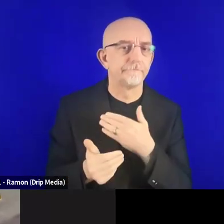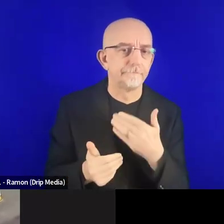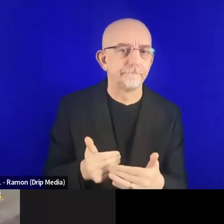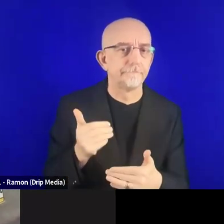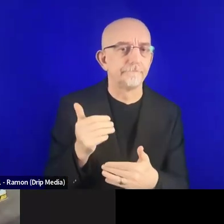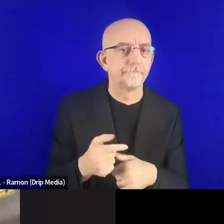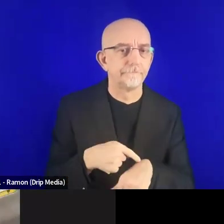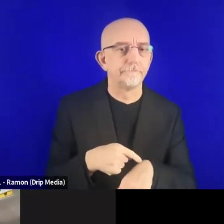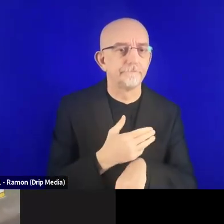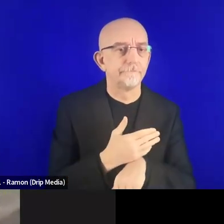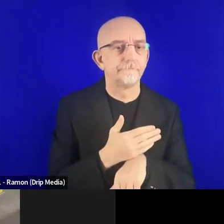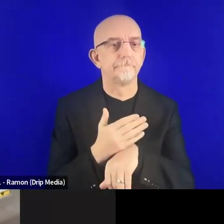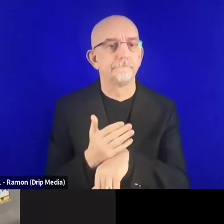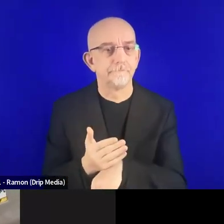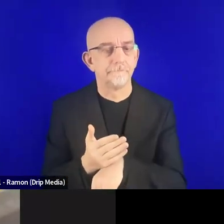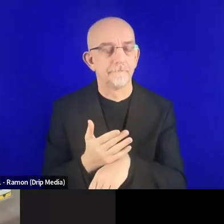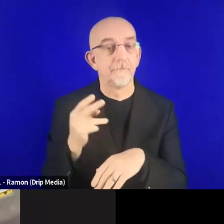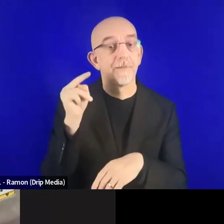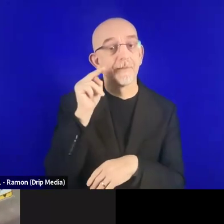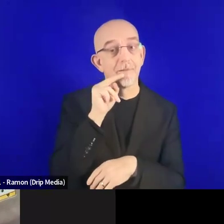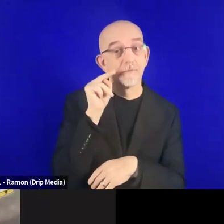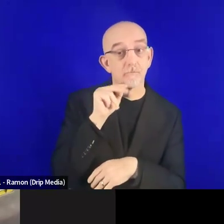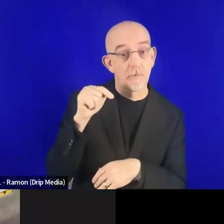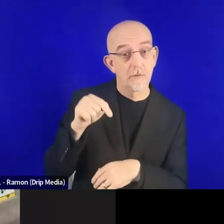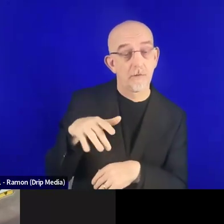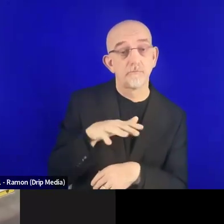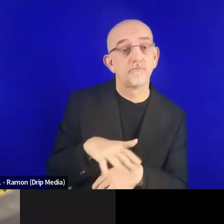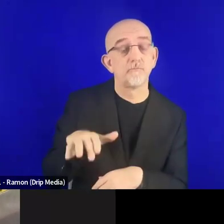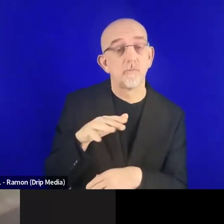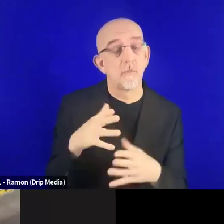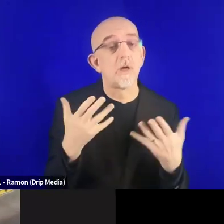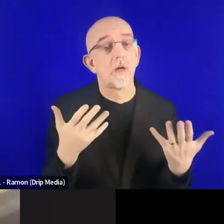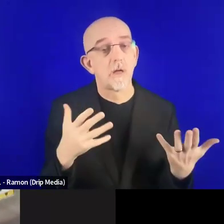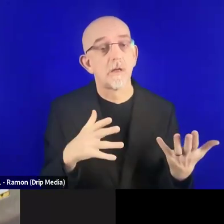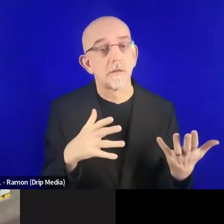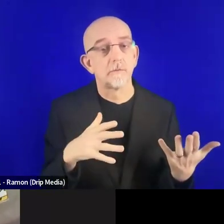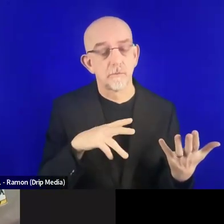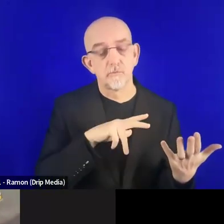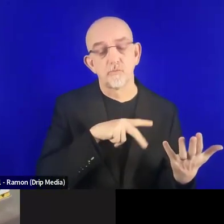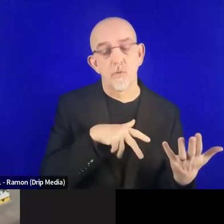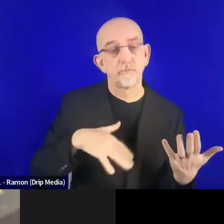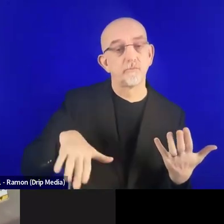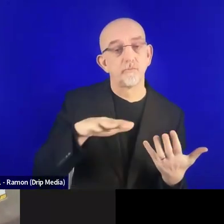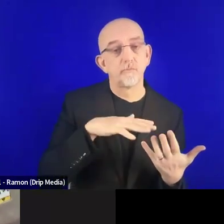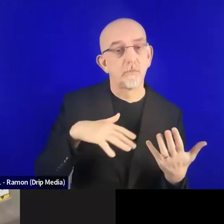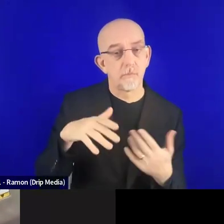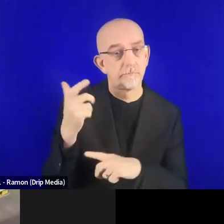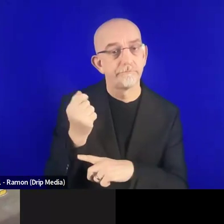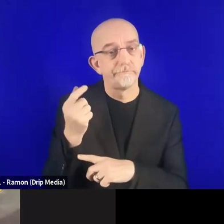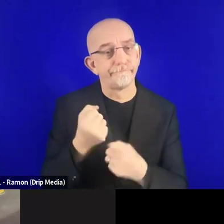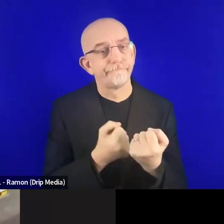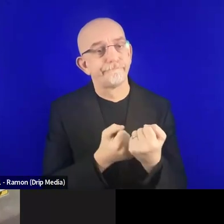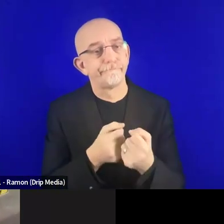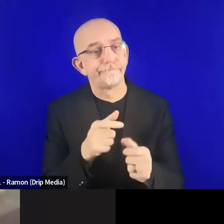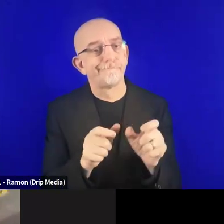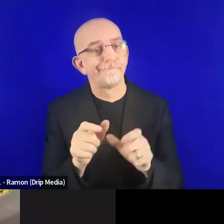generic. It doesn't reflect the issues of persons with disability, although we have done a kind of a different framework now